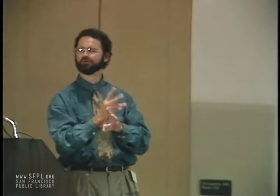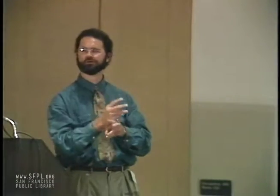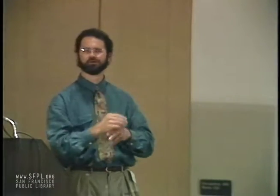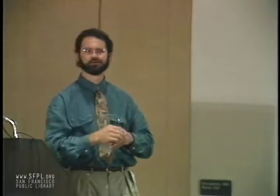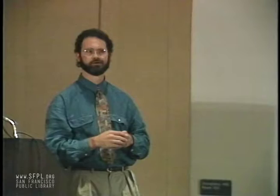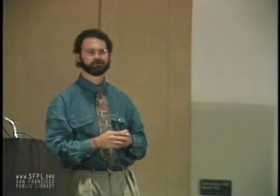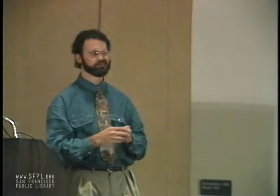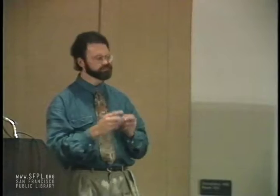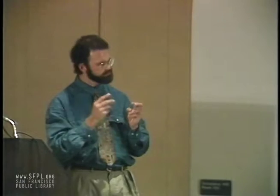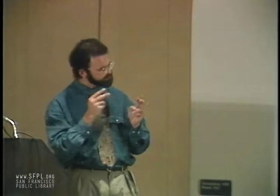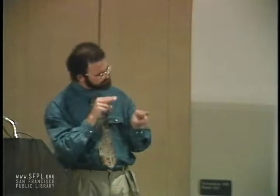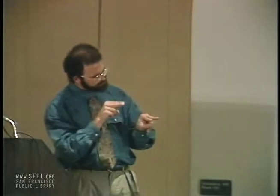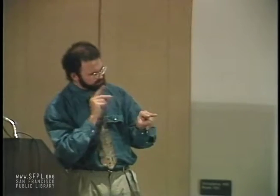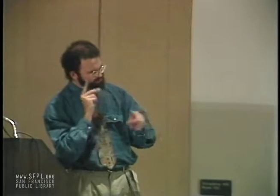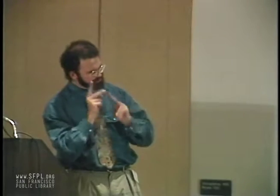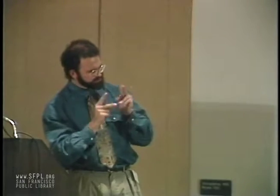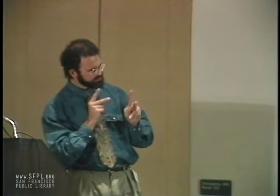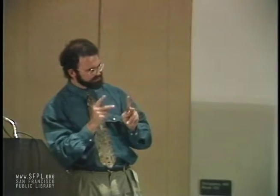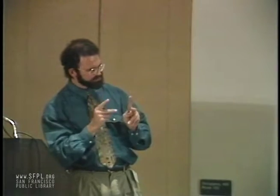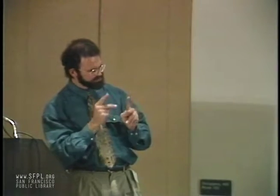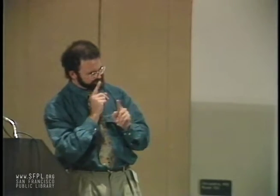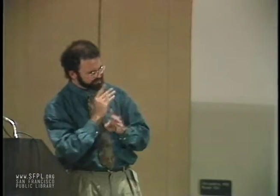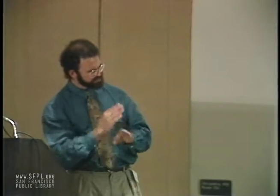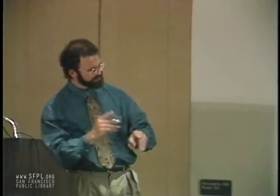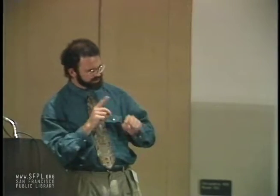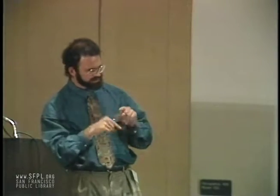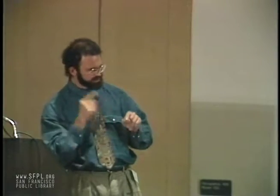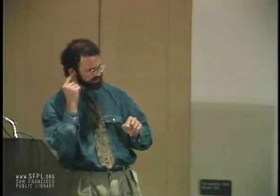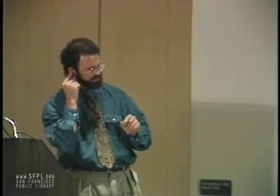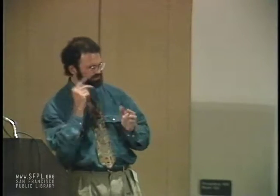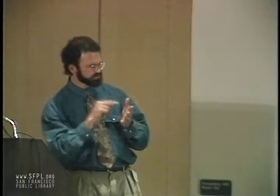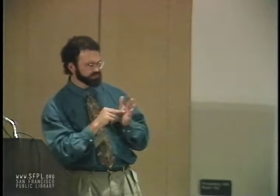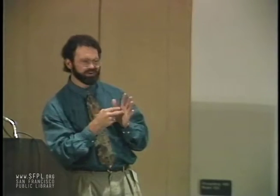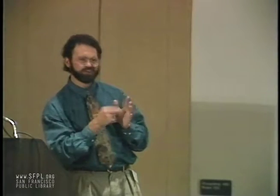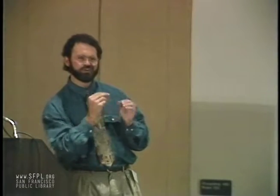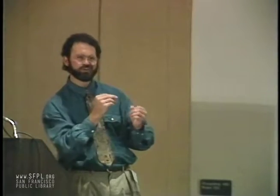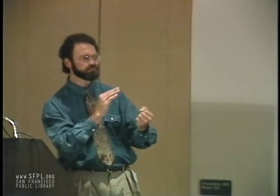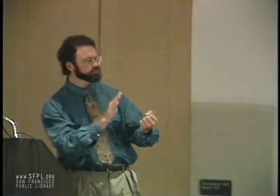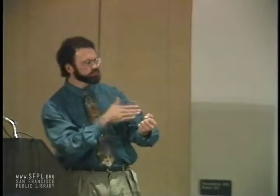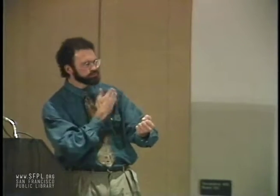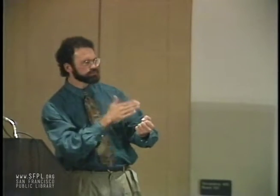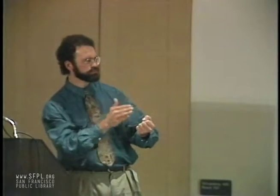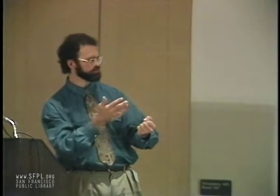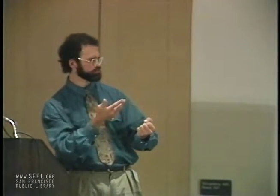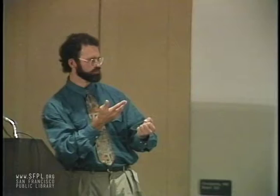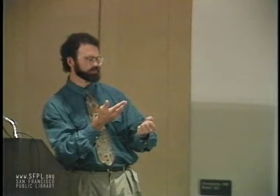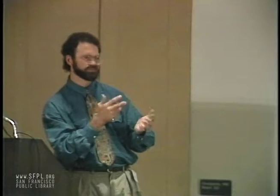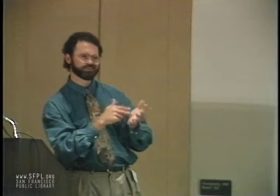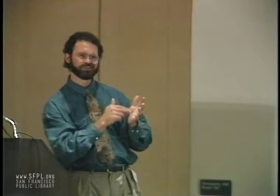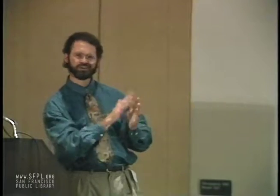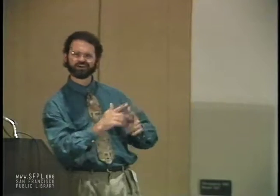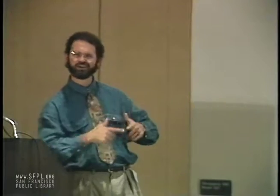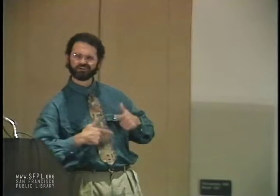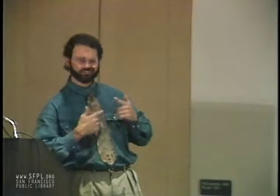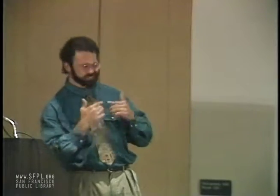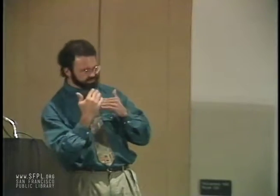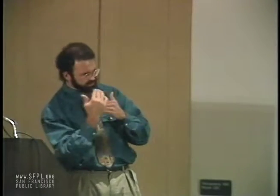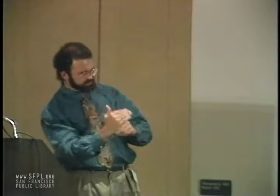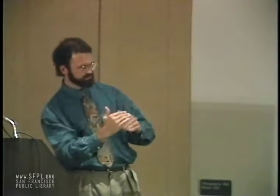Hearing people view deaf people as living in a silent world. Gee, you're silent, you can't hear music. What is